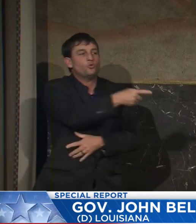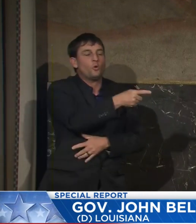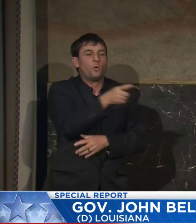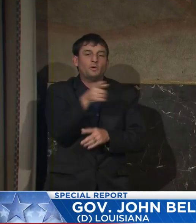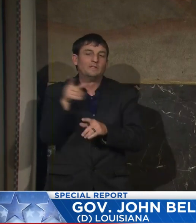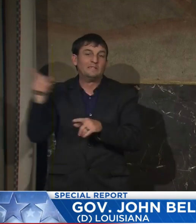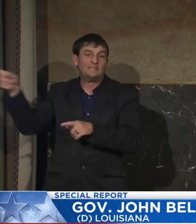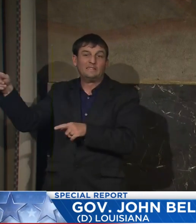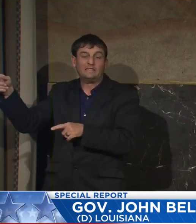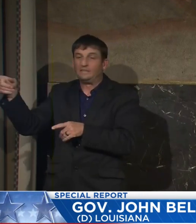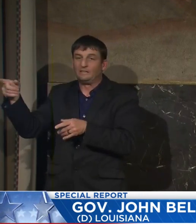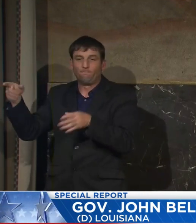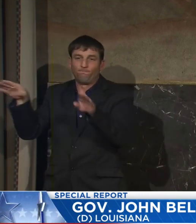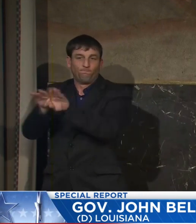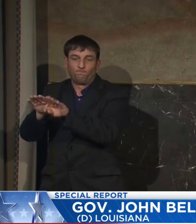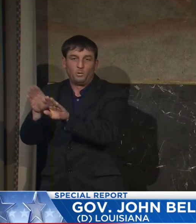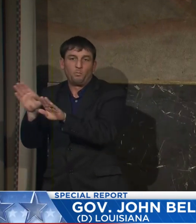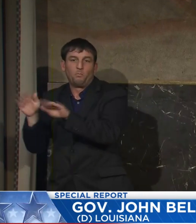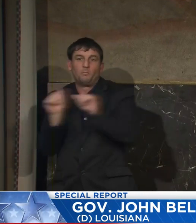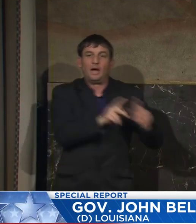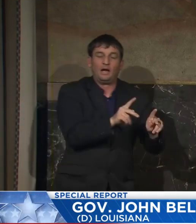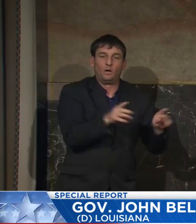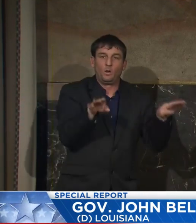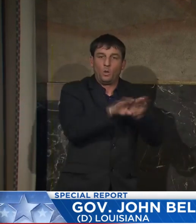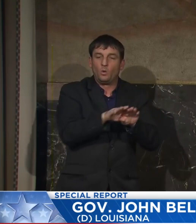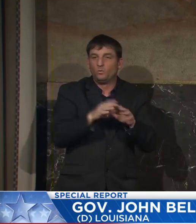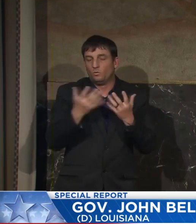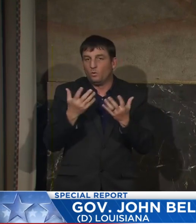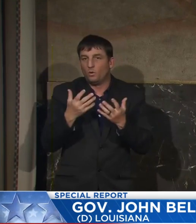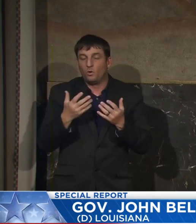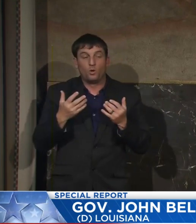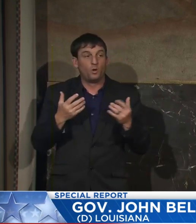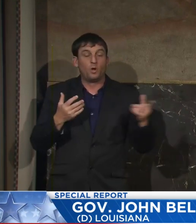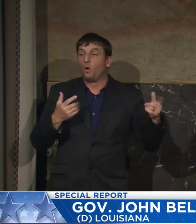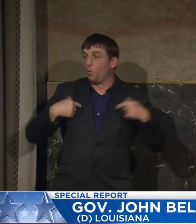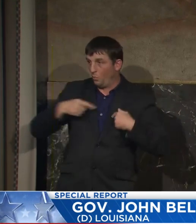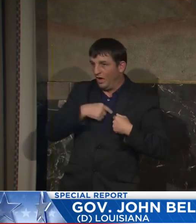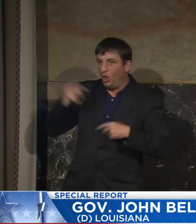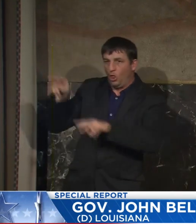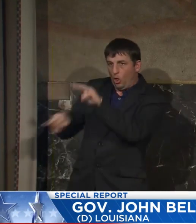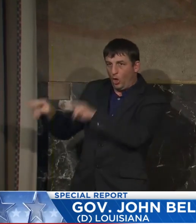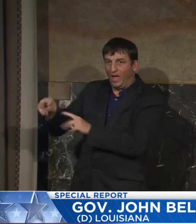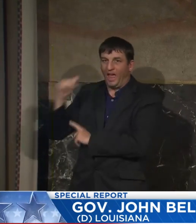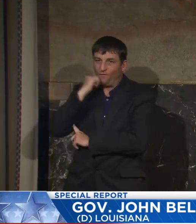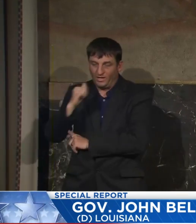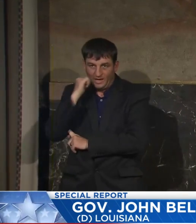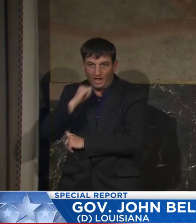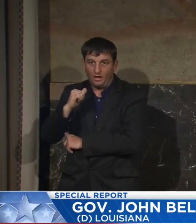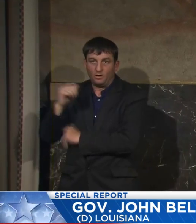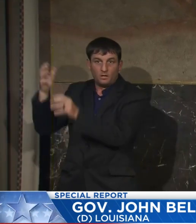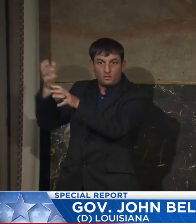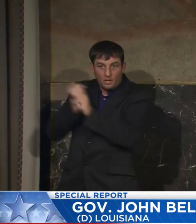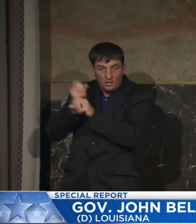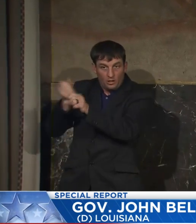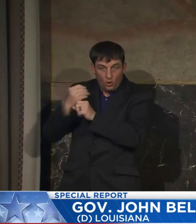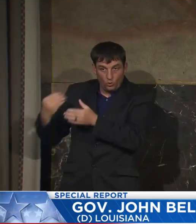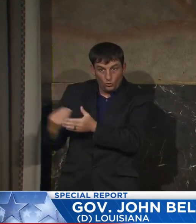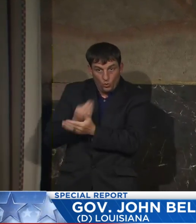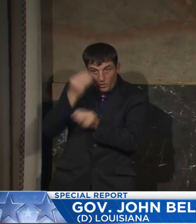would you have to see to roll back these? Well, we're looking at the data every day when it comes in, and